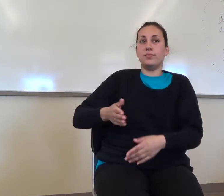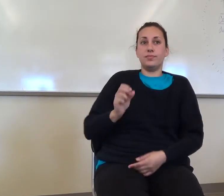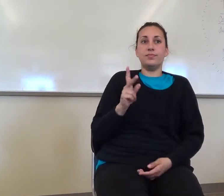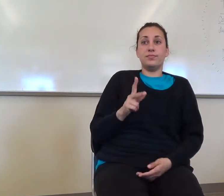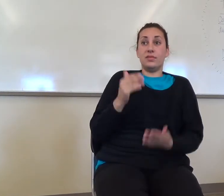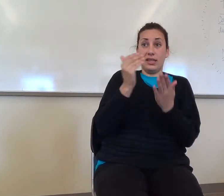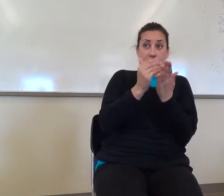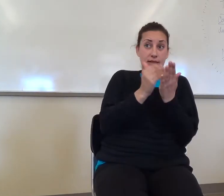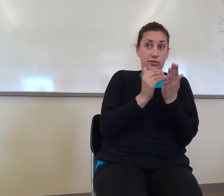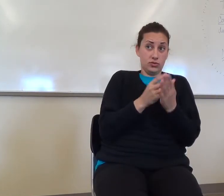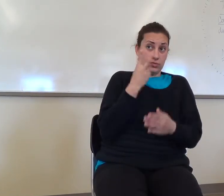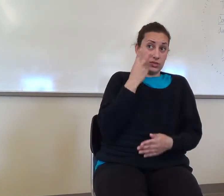we see a list?